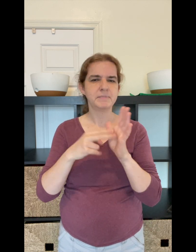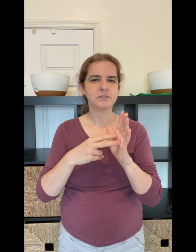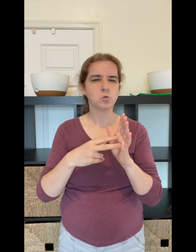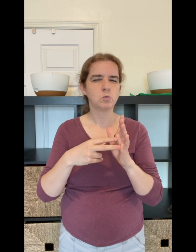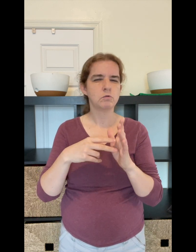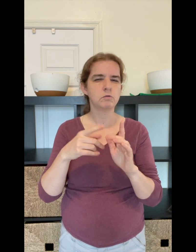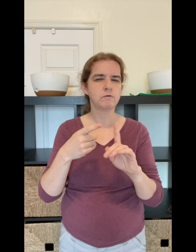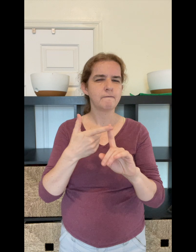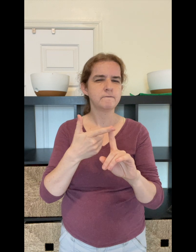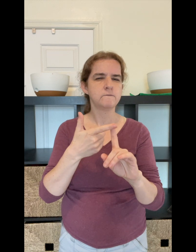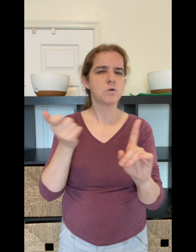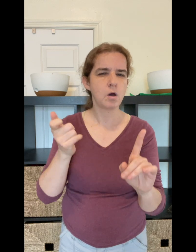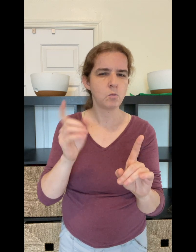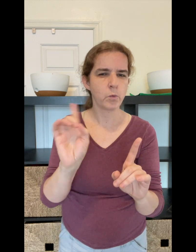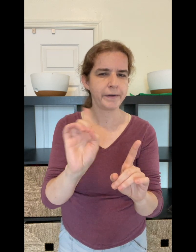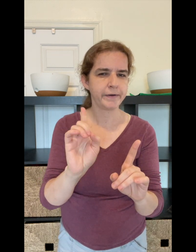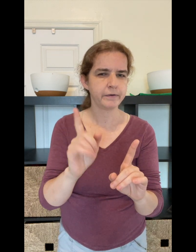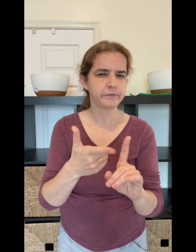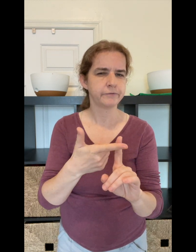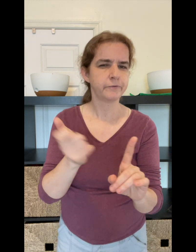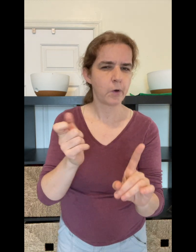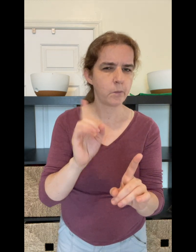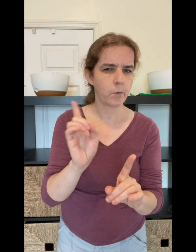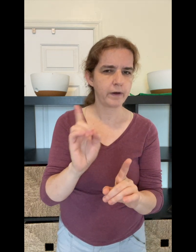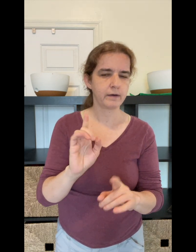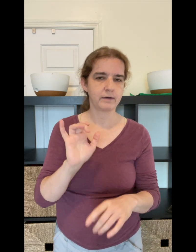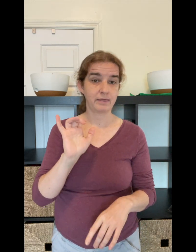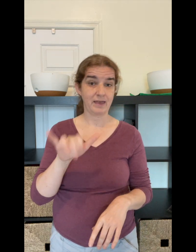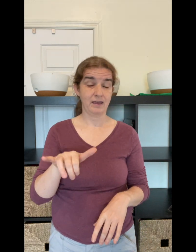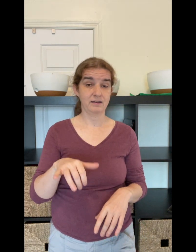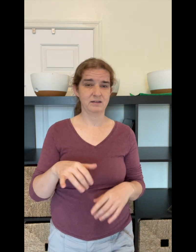What does that mean? That means from where?